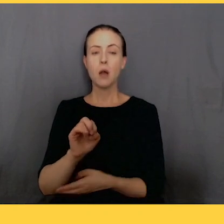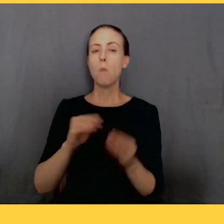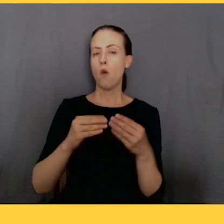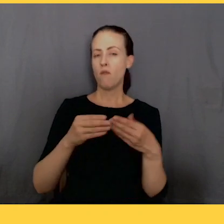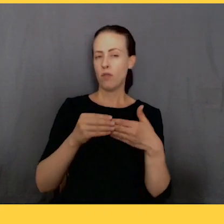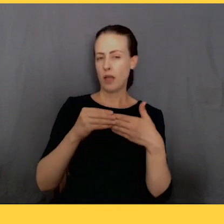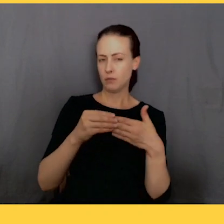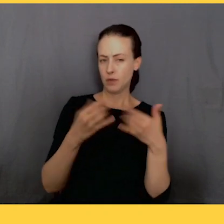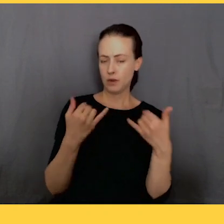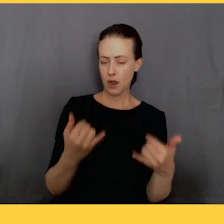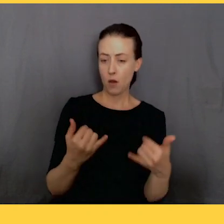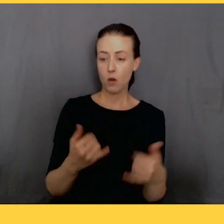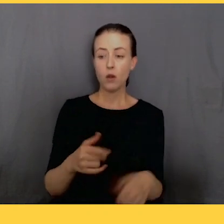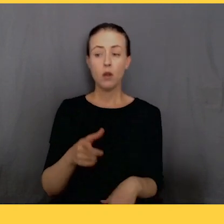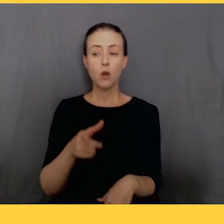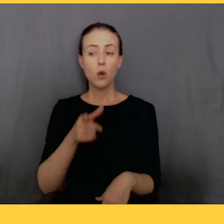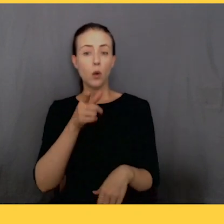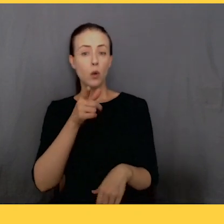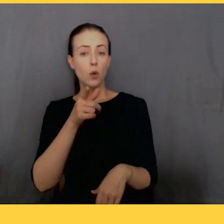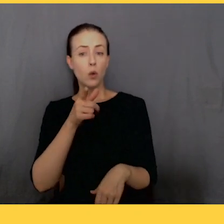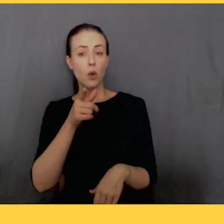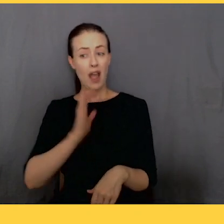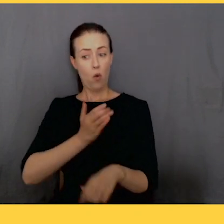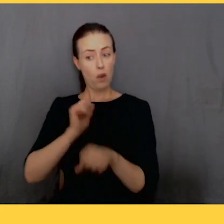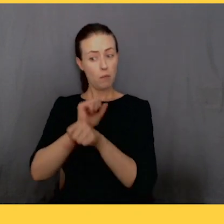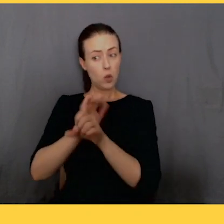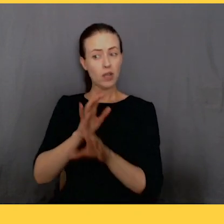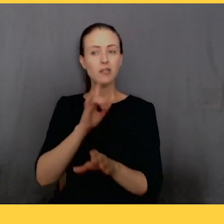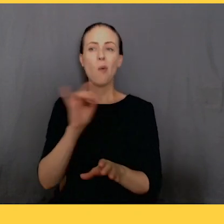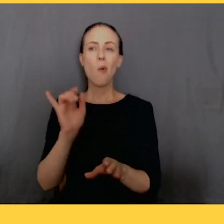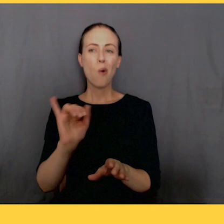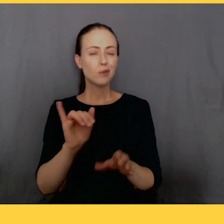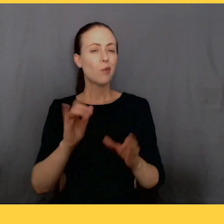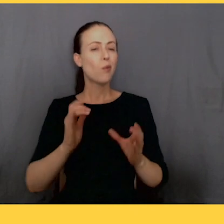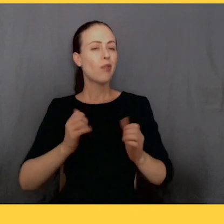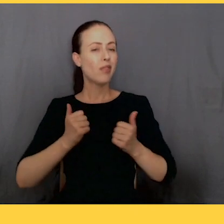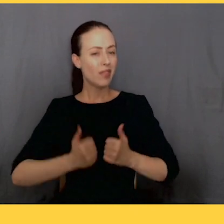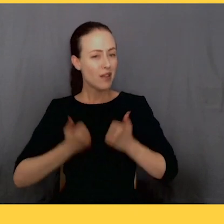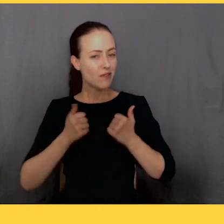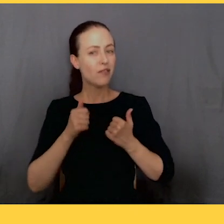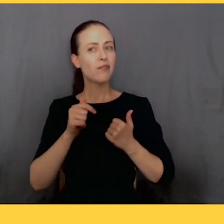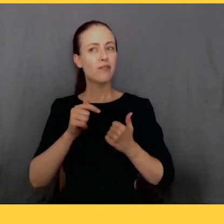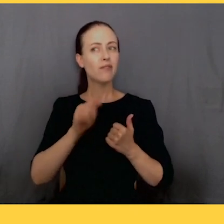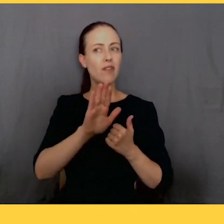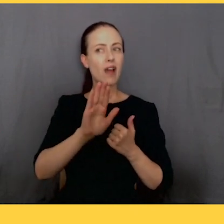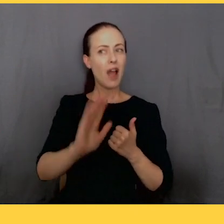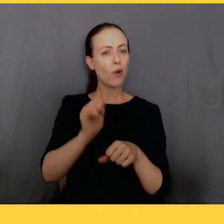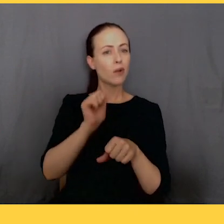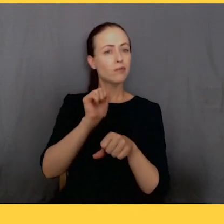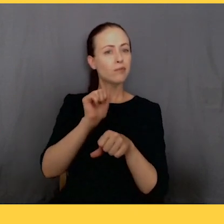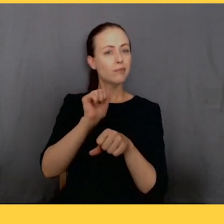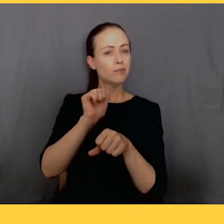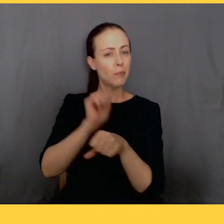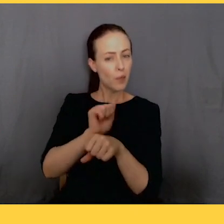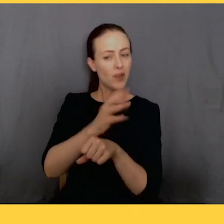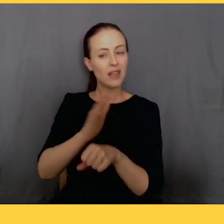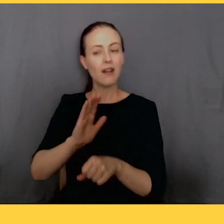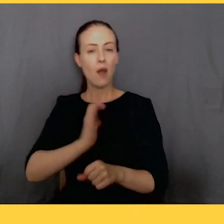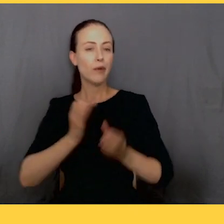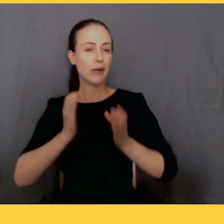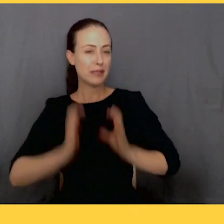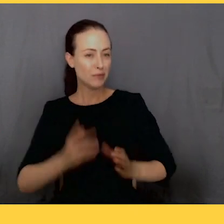work in the communities that we serve, and we truly care about our communities. To help Californians who are facing economic